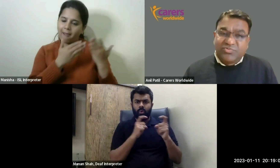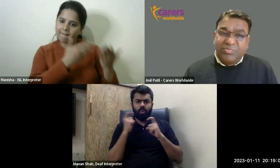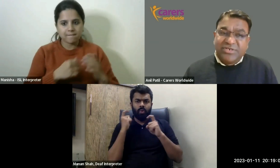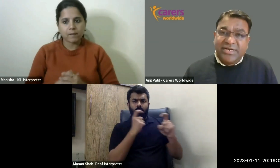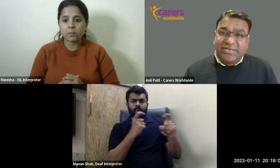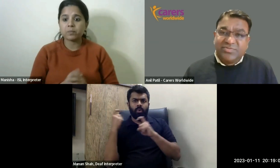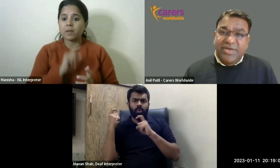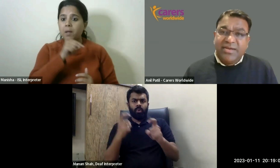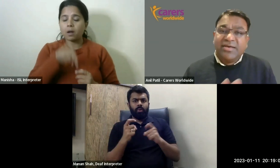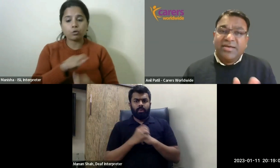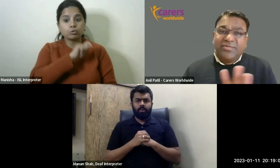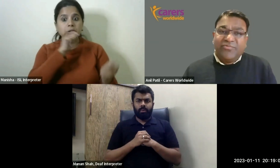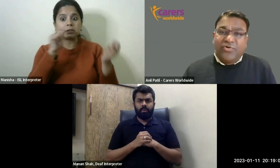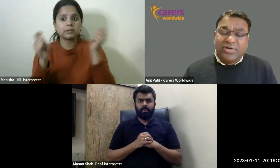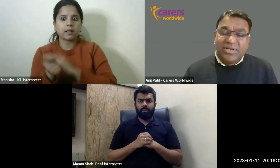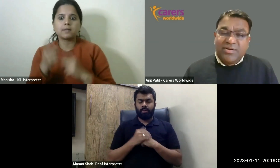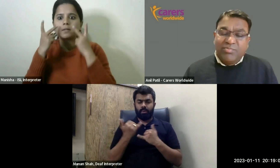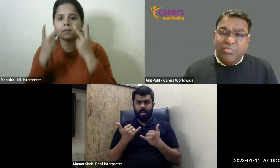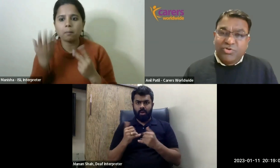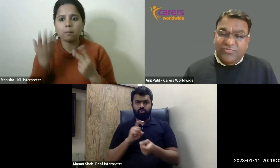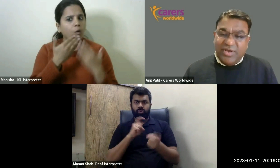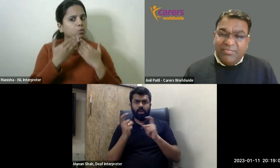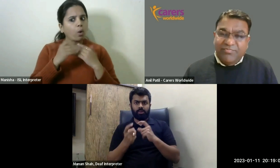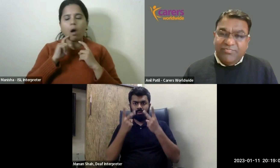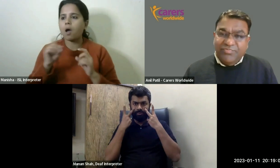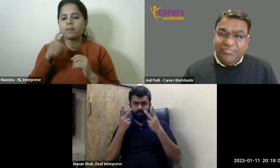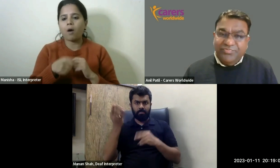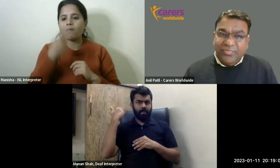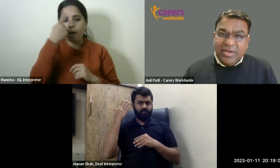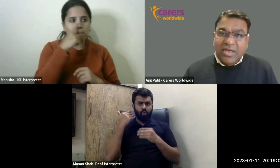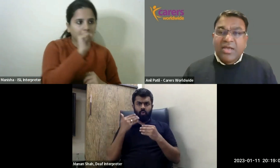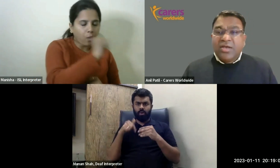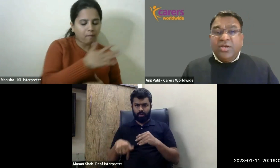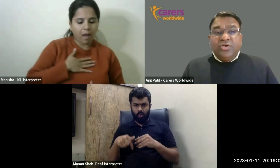the transformation it has been for both of them.